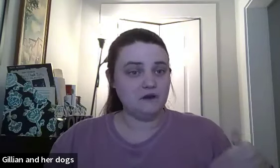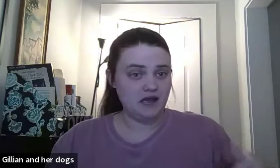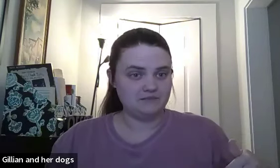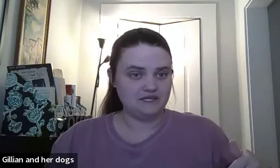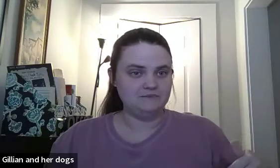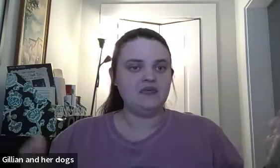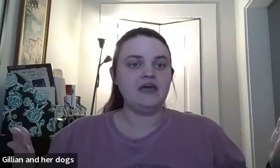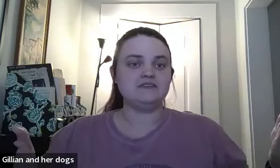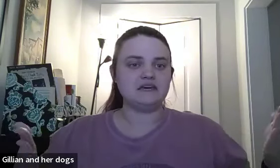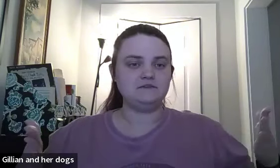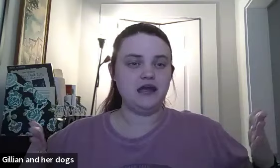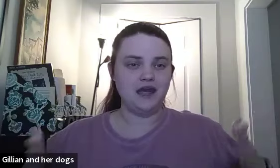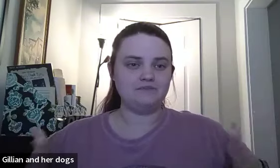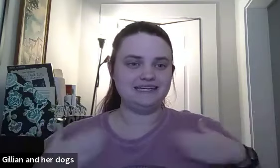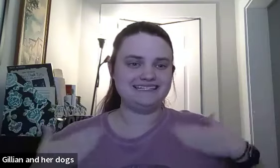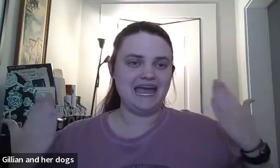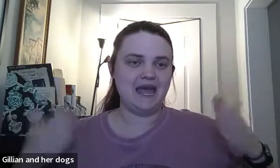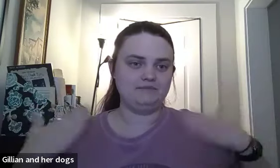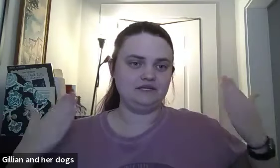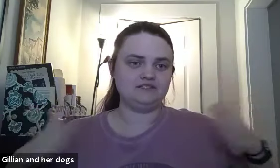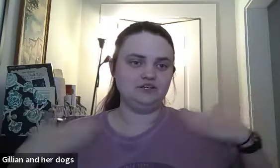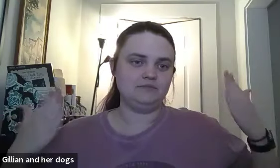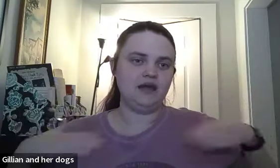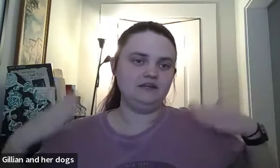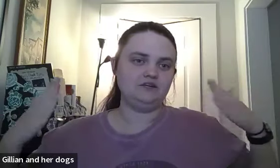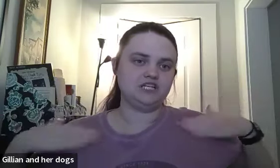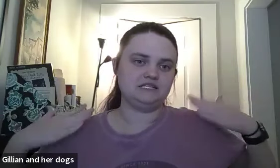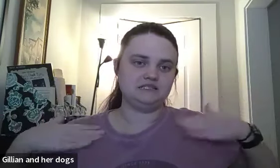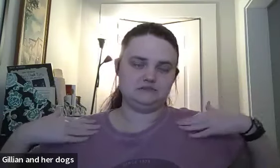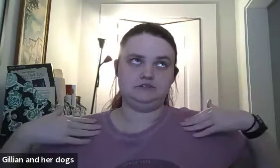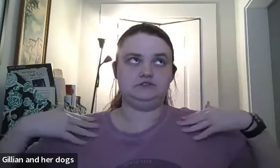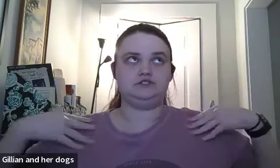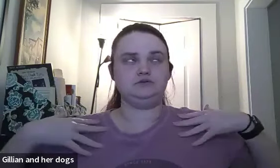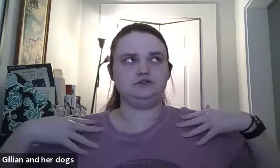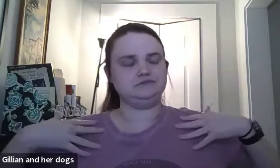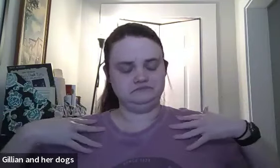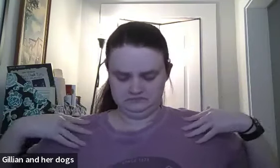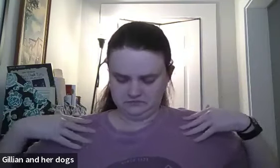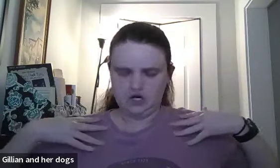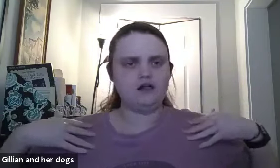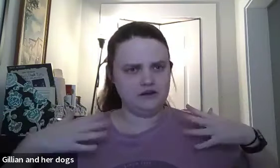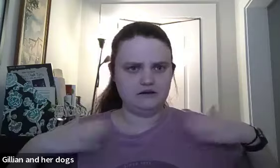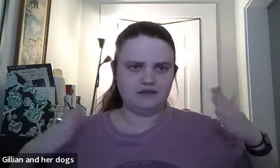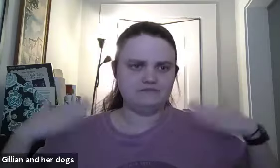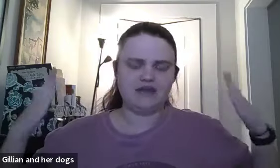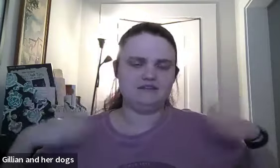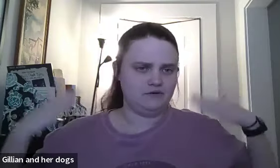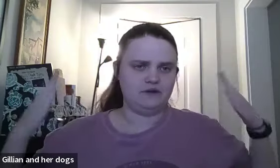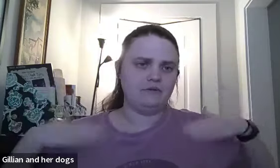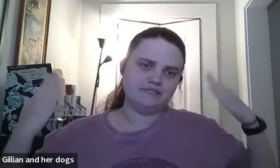for happy, and the sign for happy is happy. So you're patting your chest, shoulder, collar area. I had to think of where that